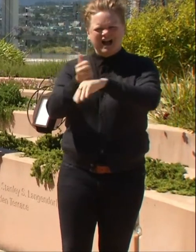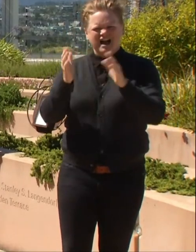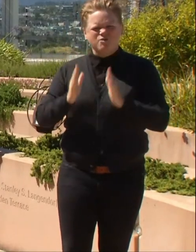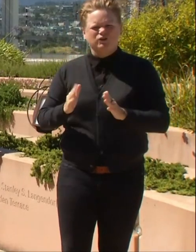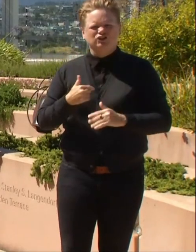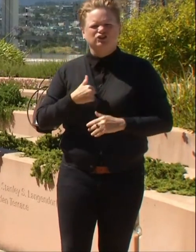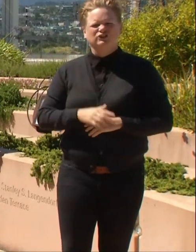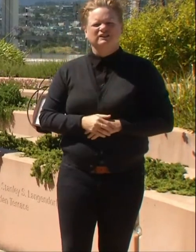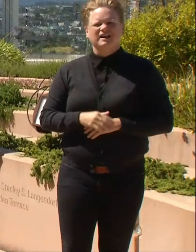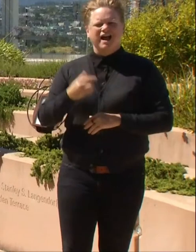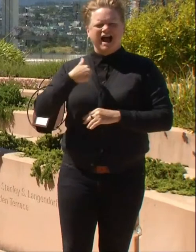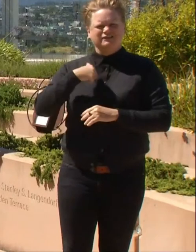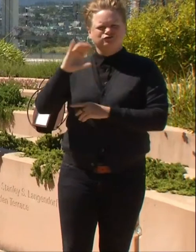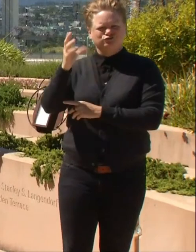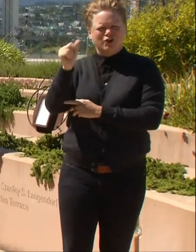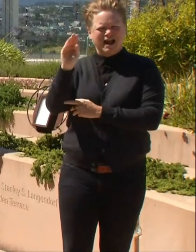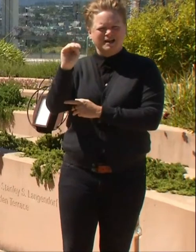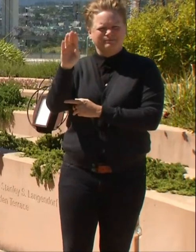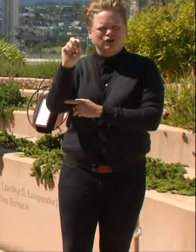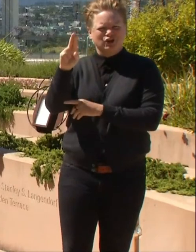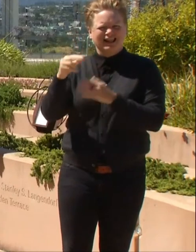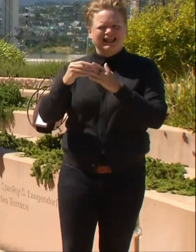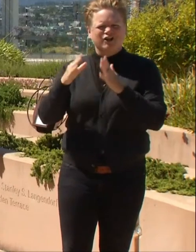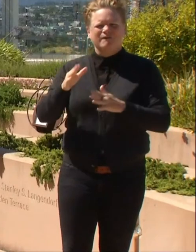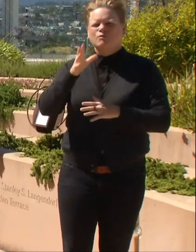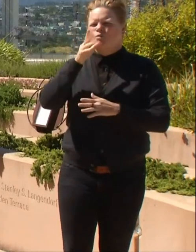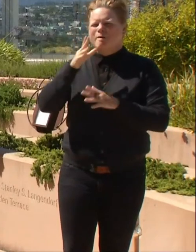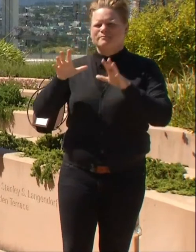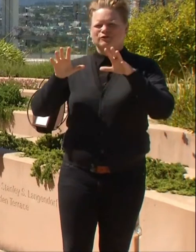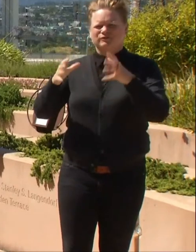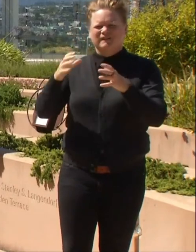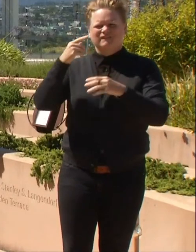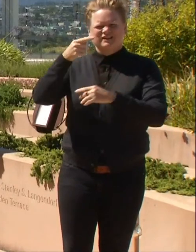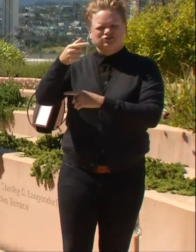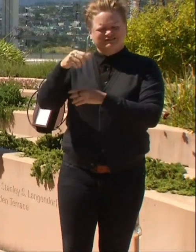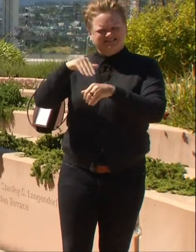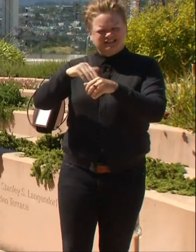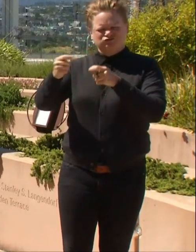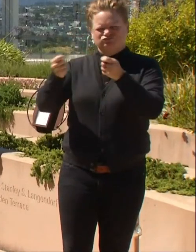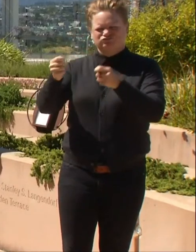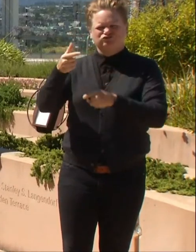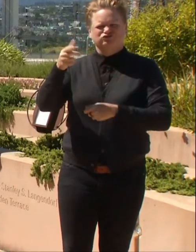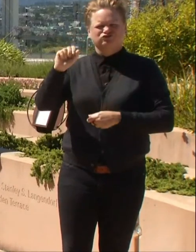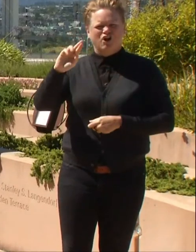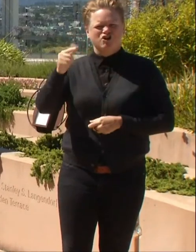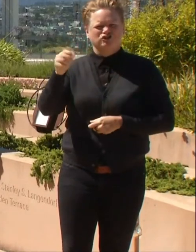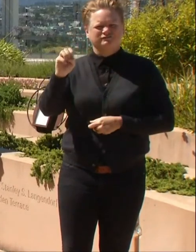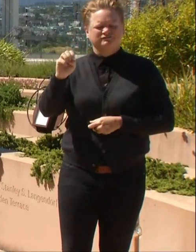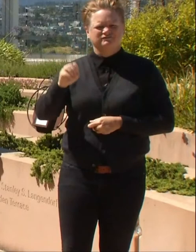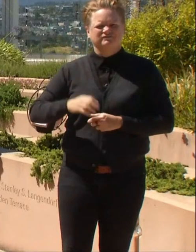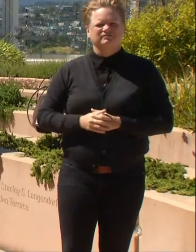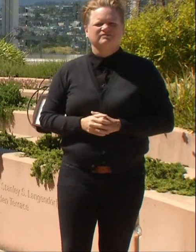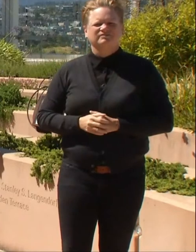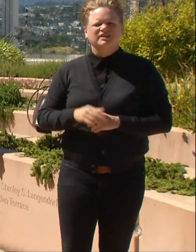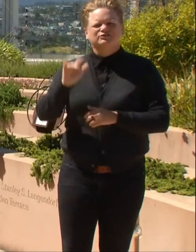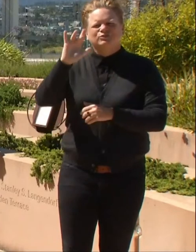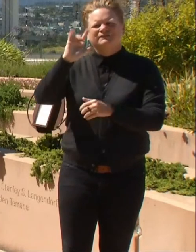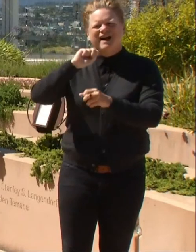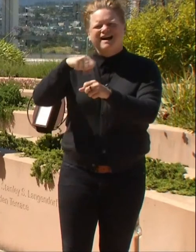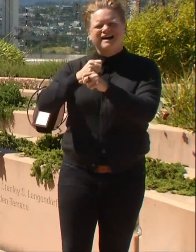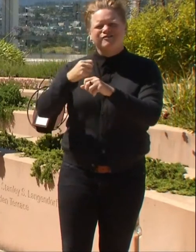in Charge, an organization of mothers around this country addressing this issue. 25 years ago, my son was